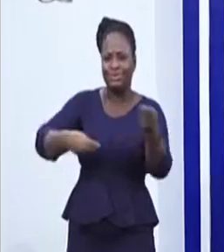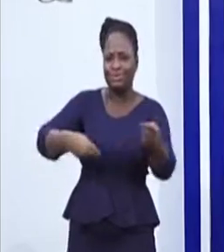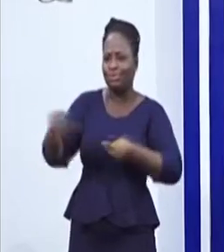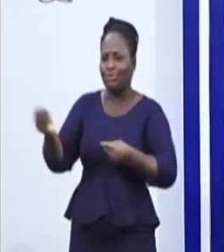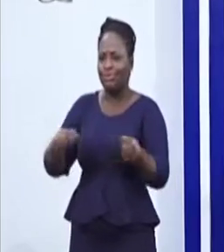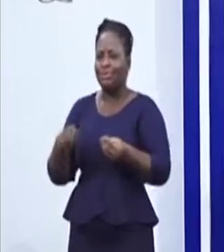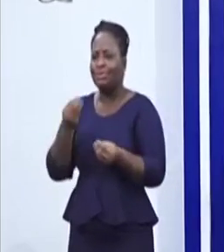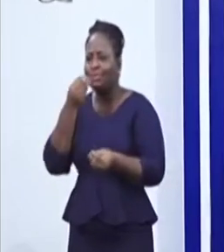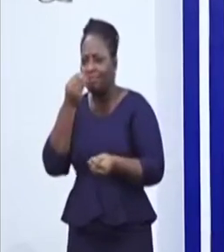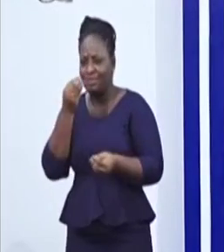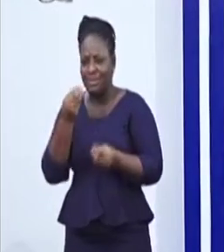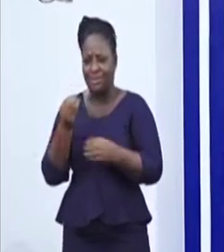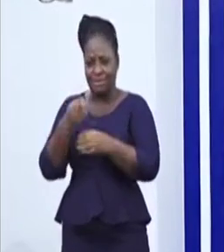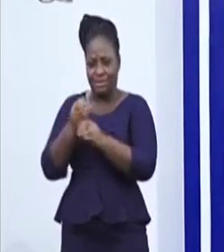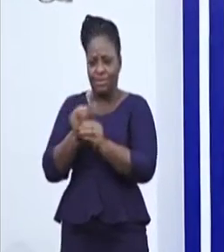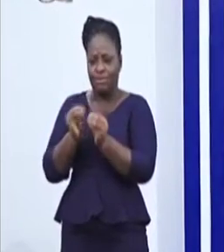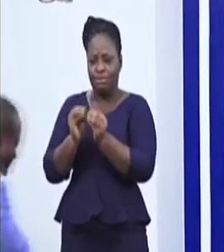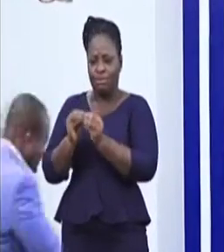more problems for us. Please join us.